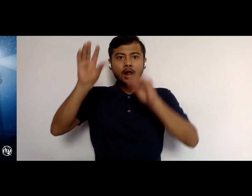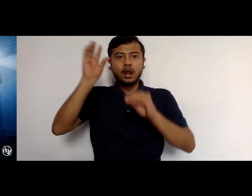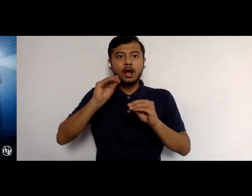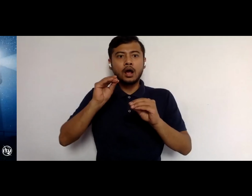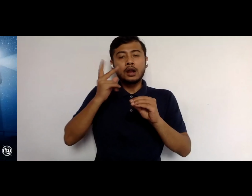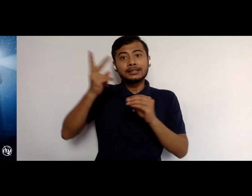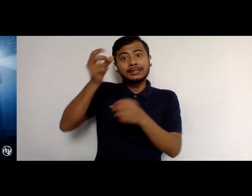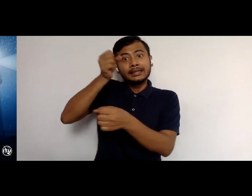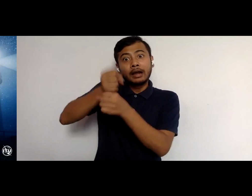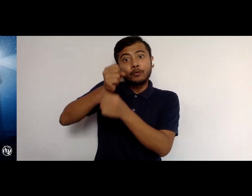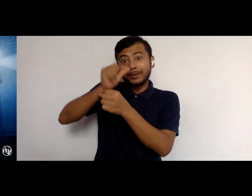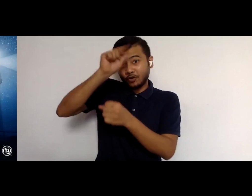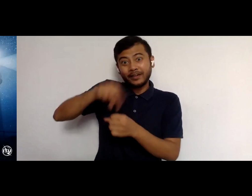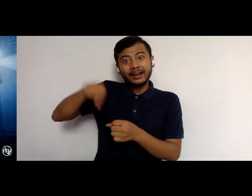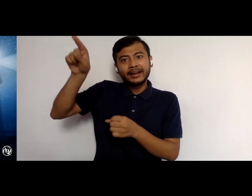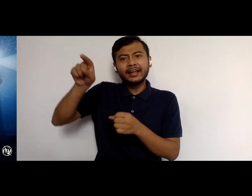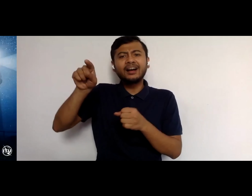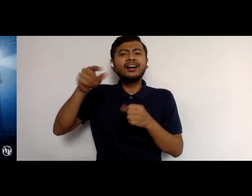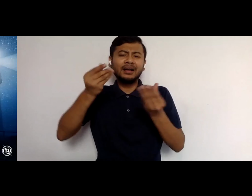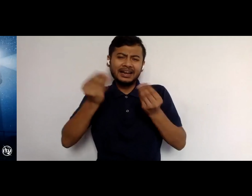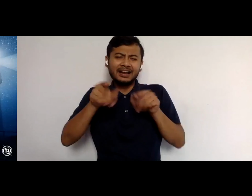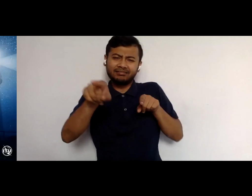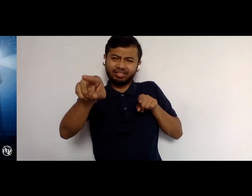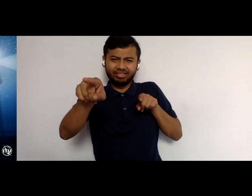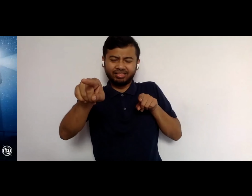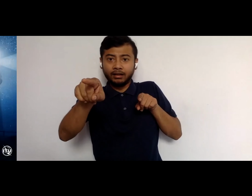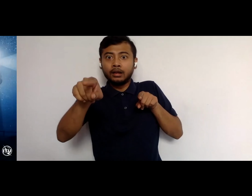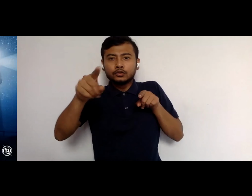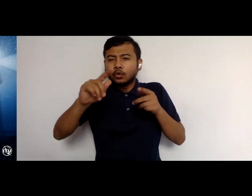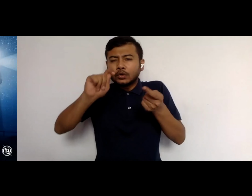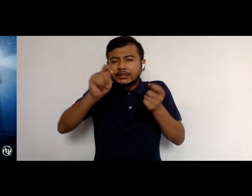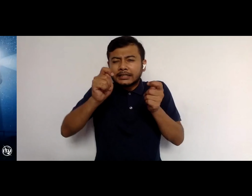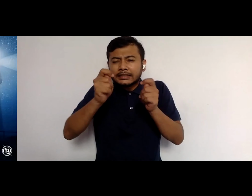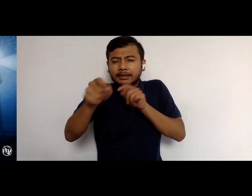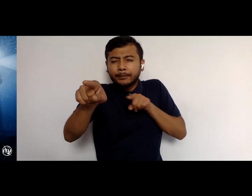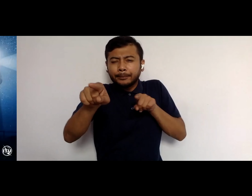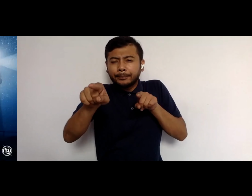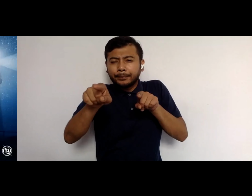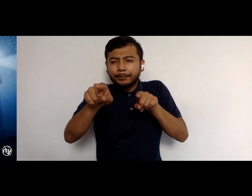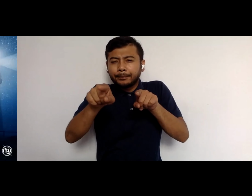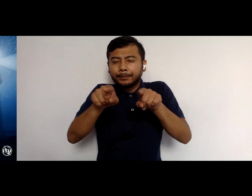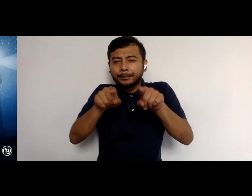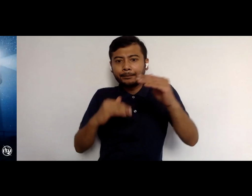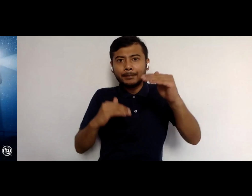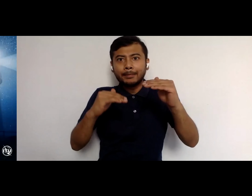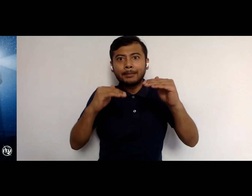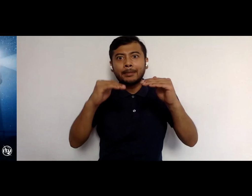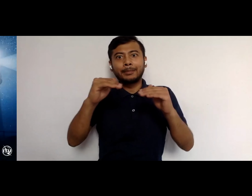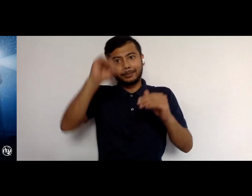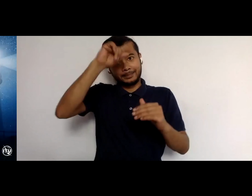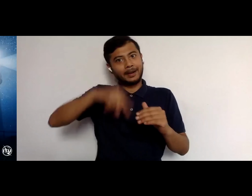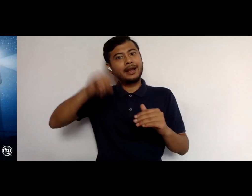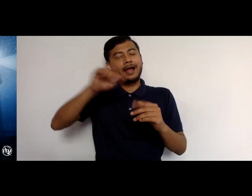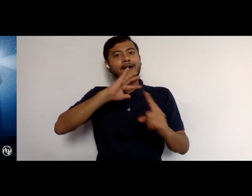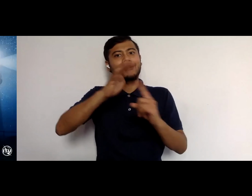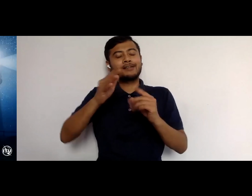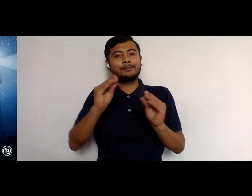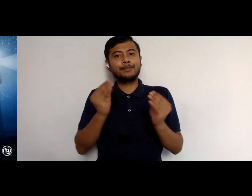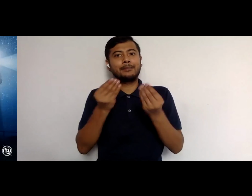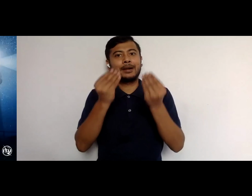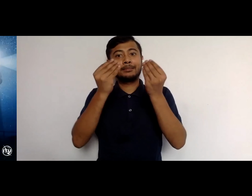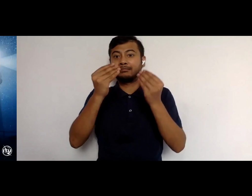some framework, which would be required to keep pace with the march of the technology in the area of Wi-Fi. India